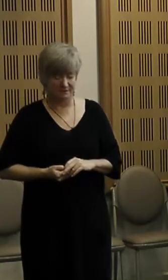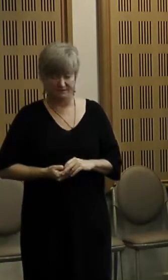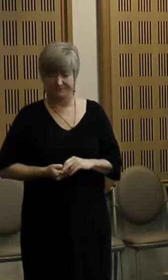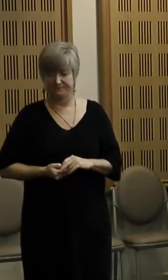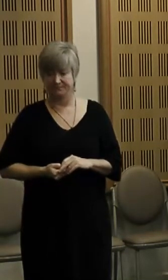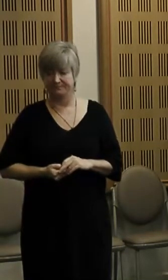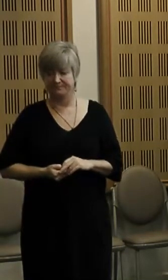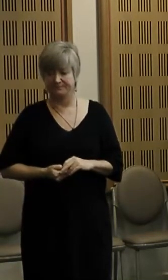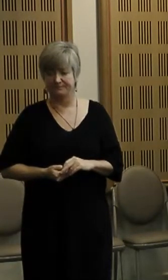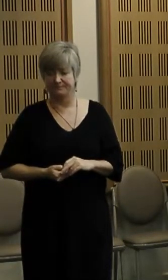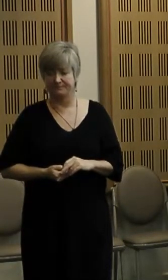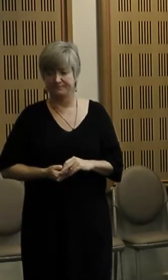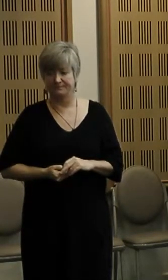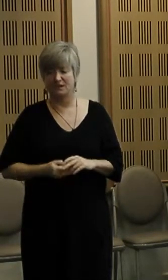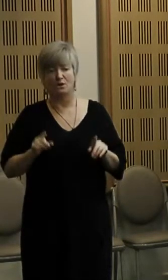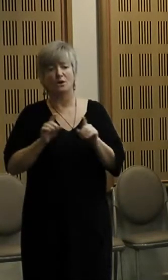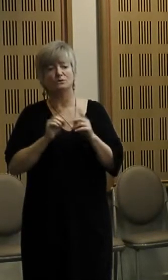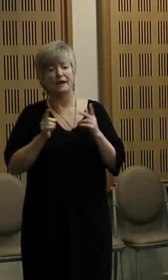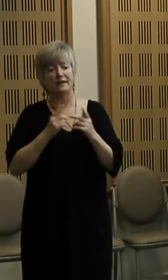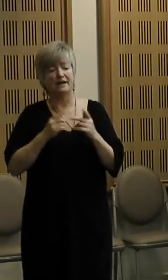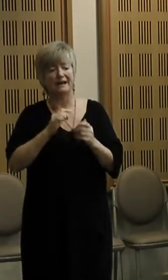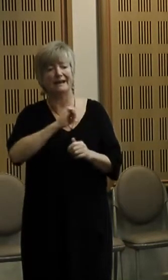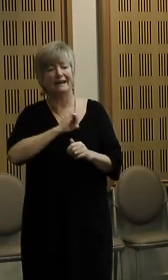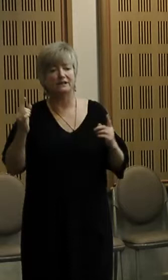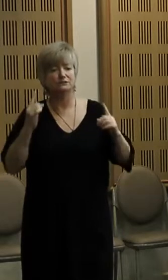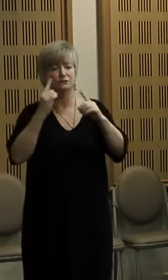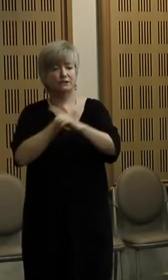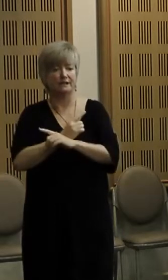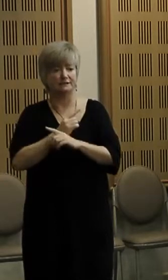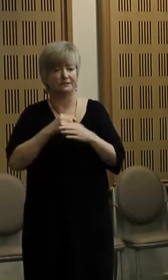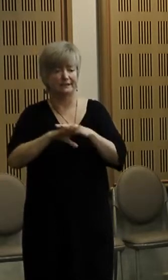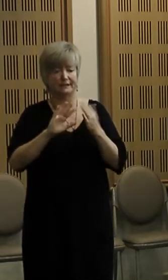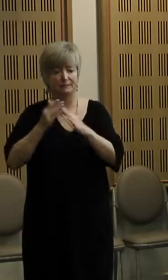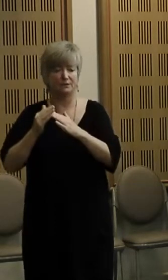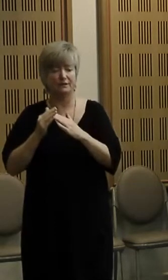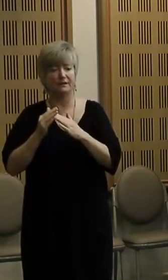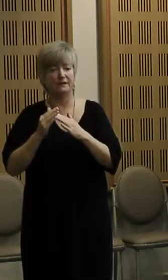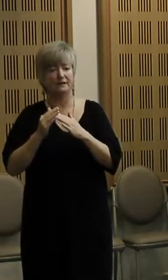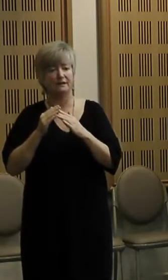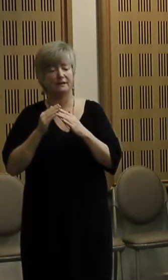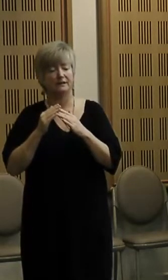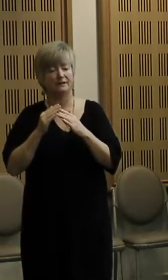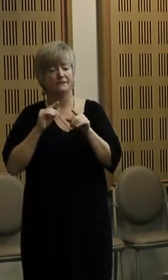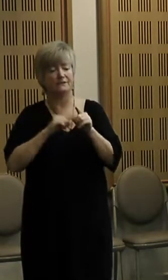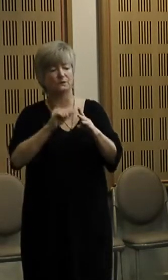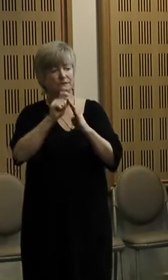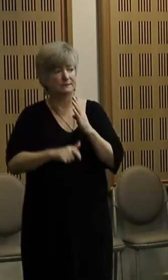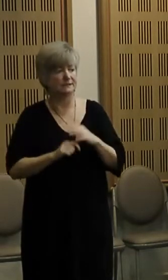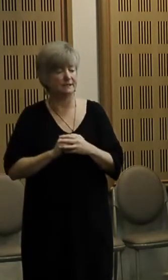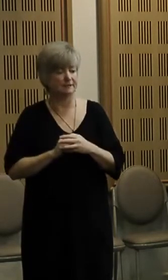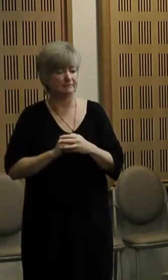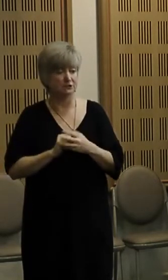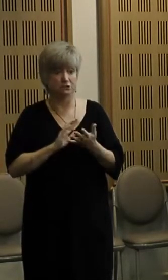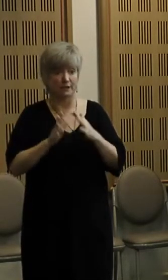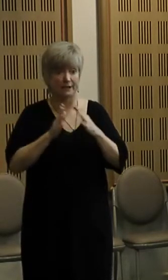Another one was, of course, changing attitudes around, community attitudes around disability. And so to do that, it was suggested that we need